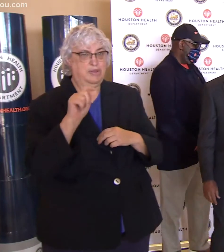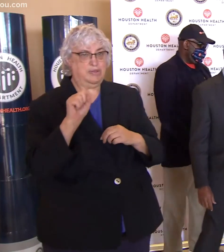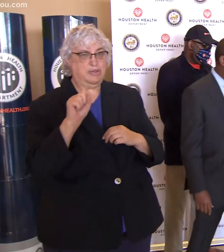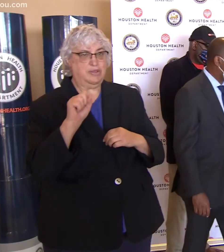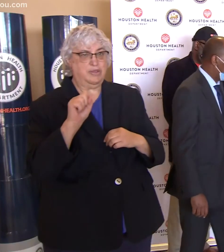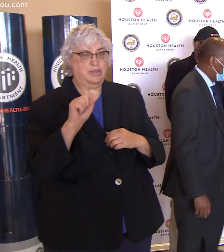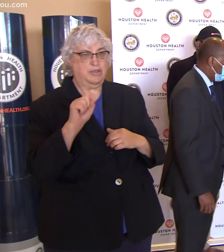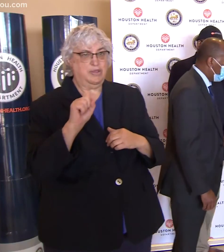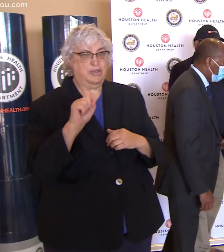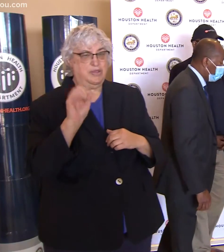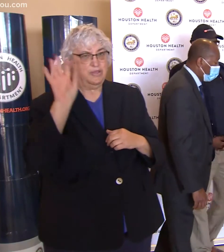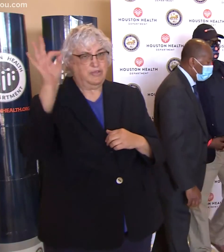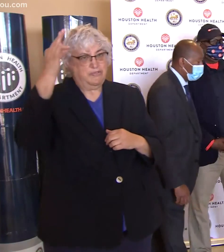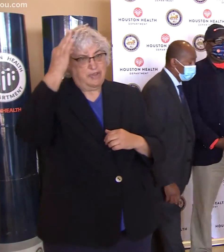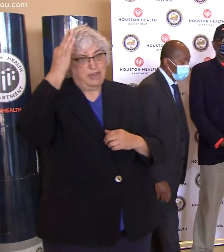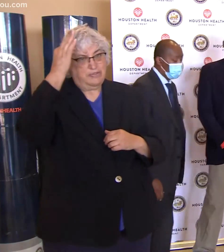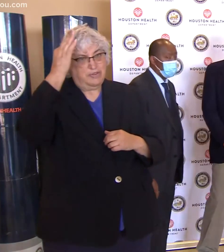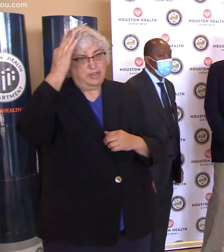are federally